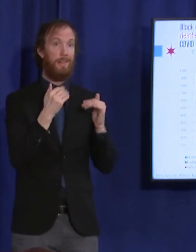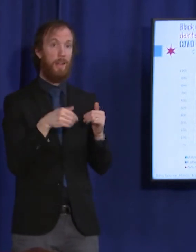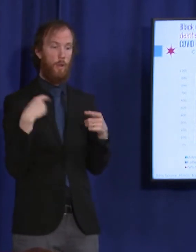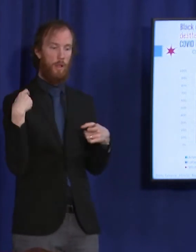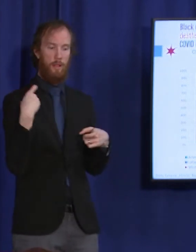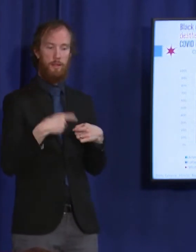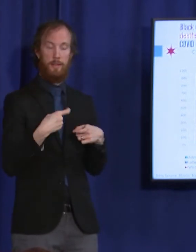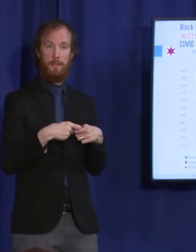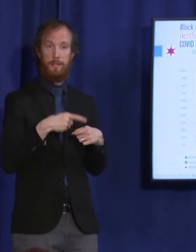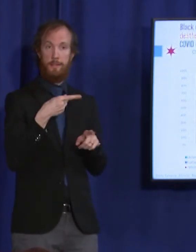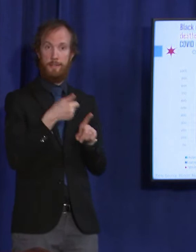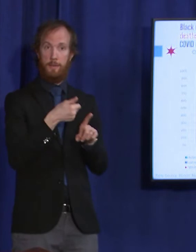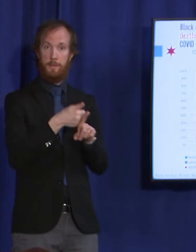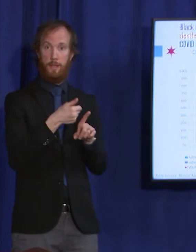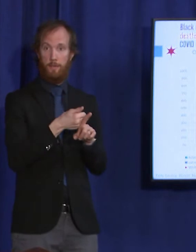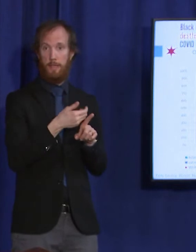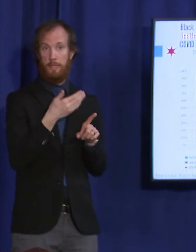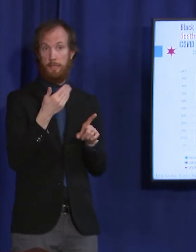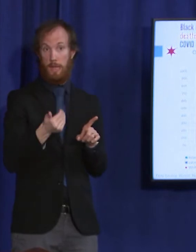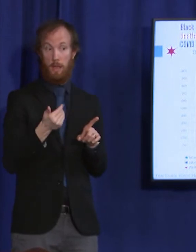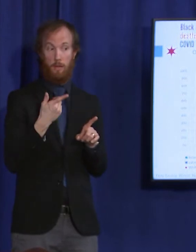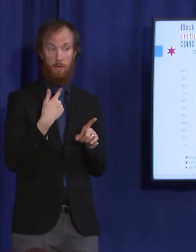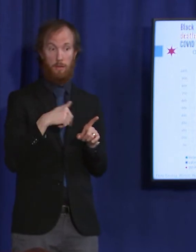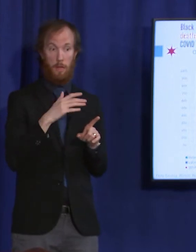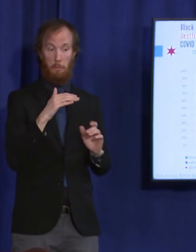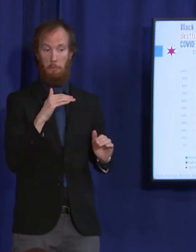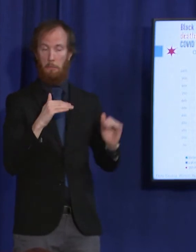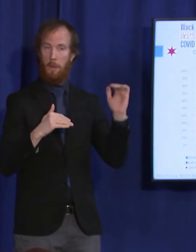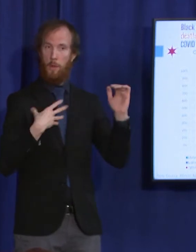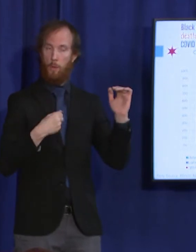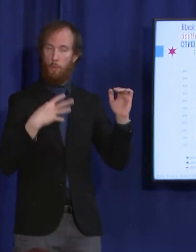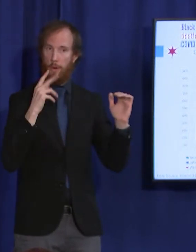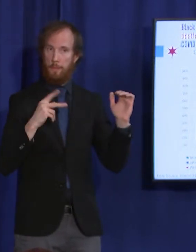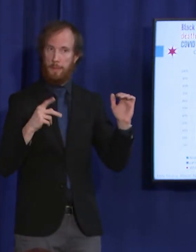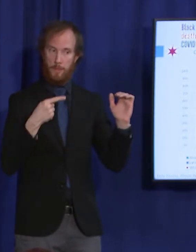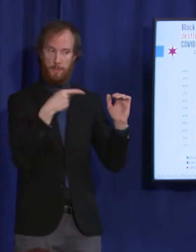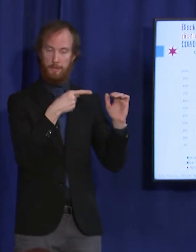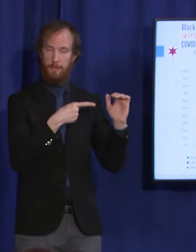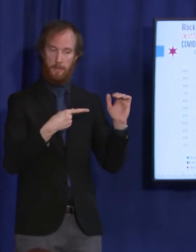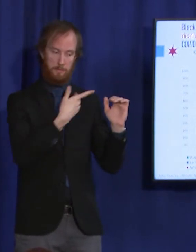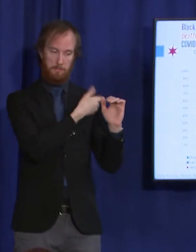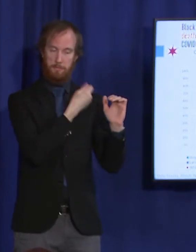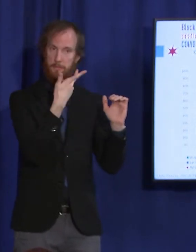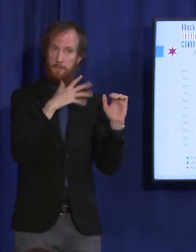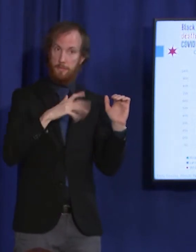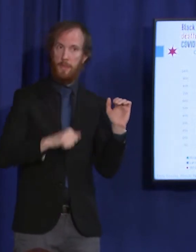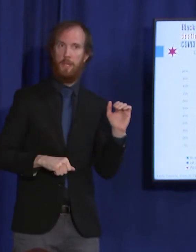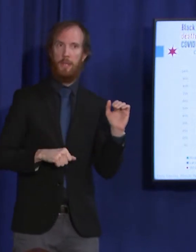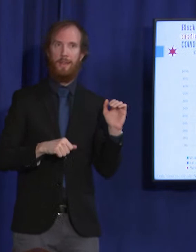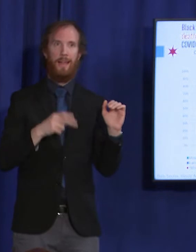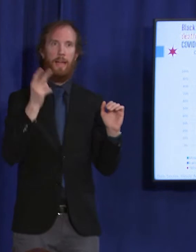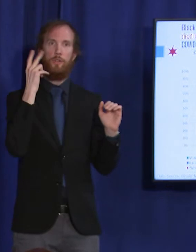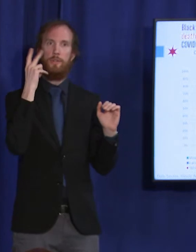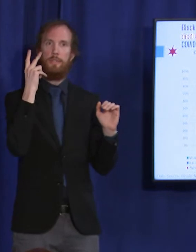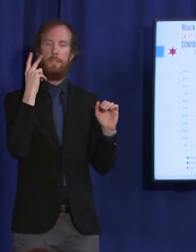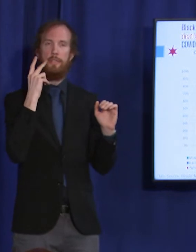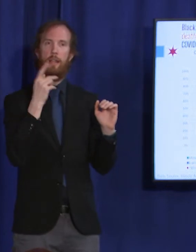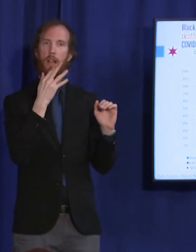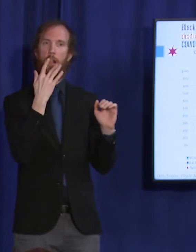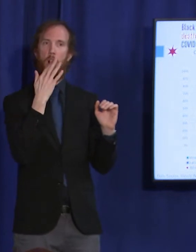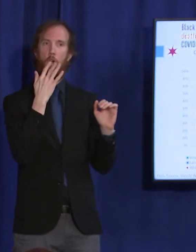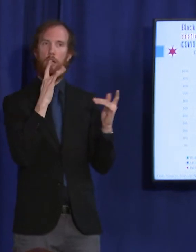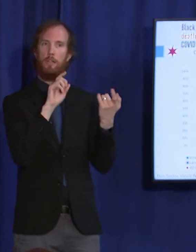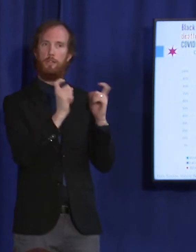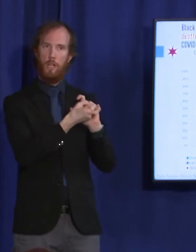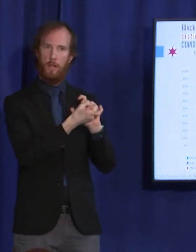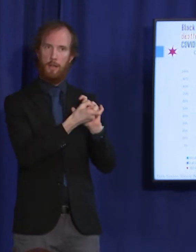likely than white Chicagoans to have gotten a vaccine. And you see the difference that has made,